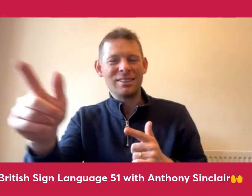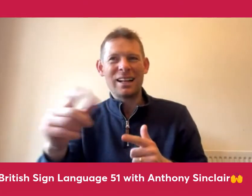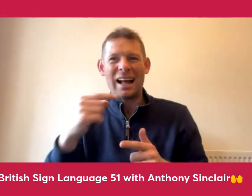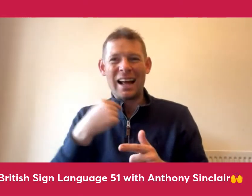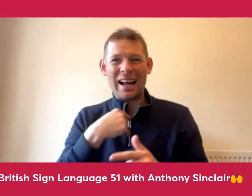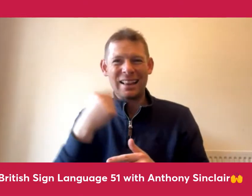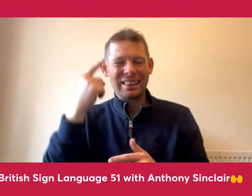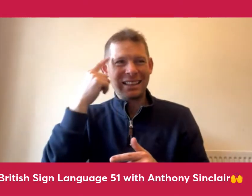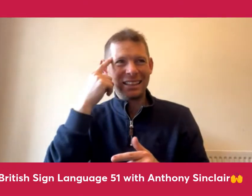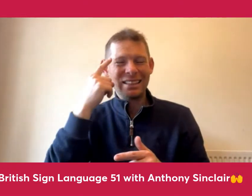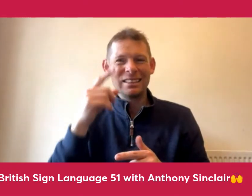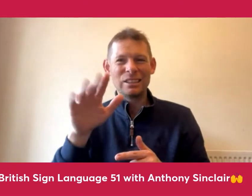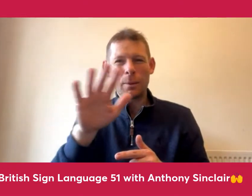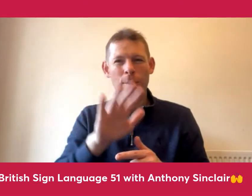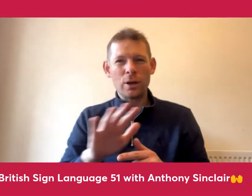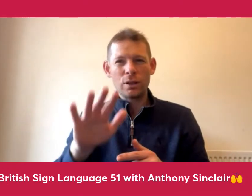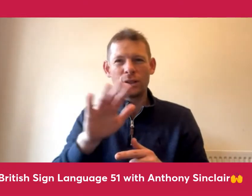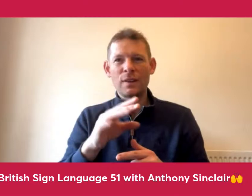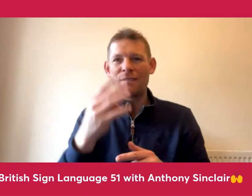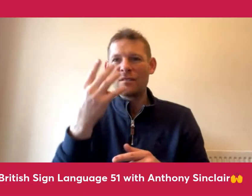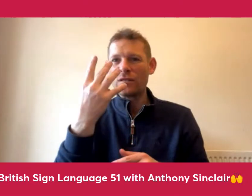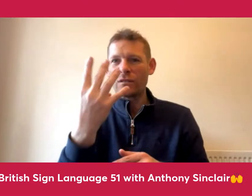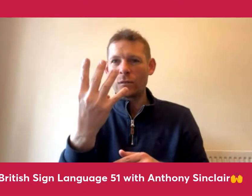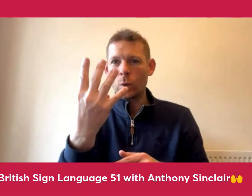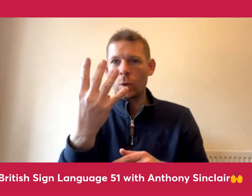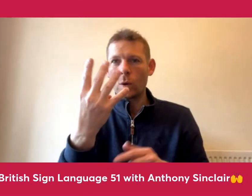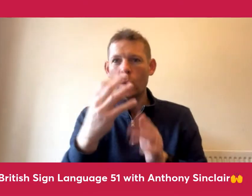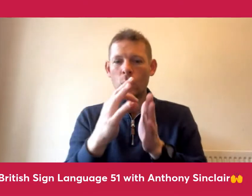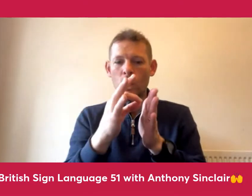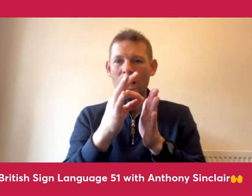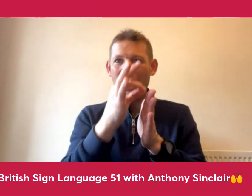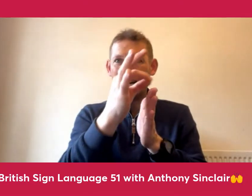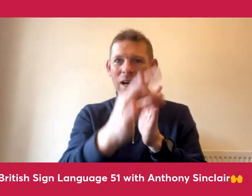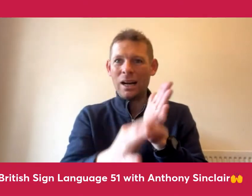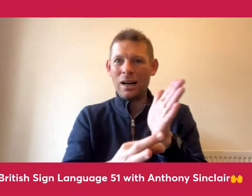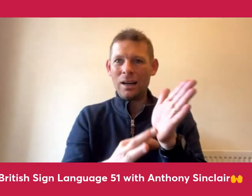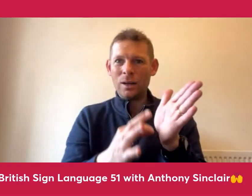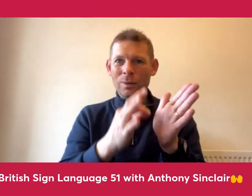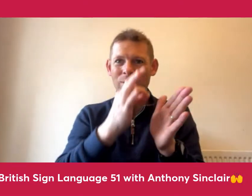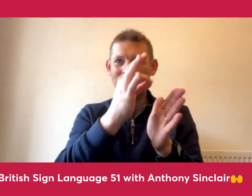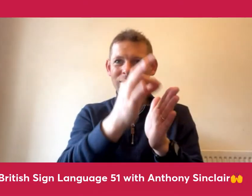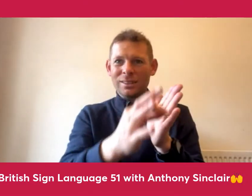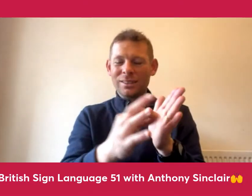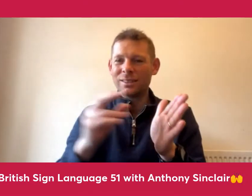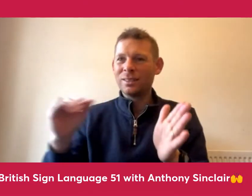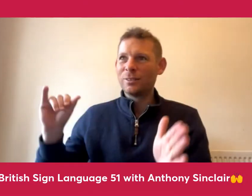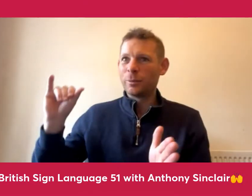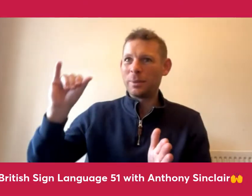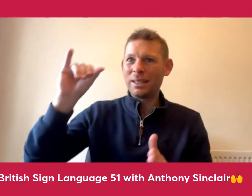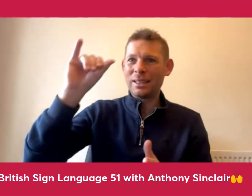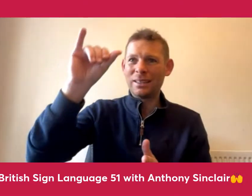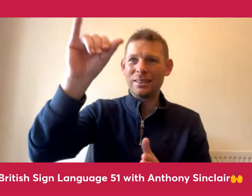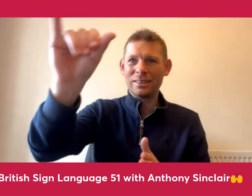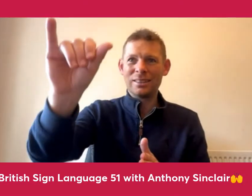because it is quite far away. I think it's about a 4-hour flight.